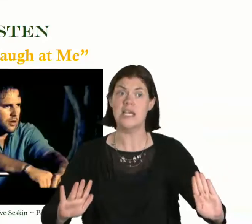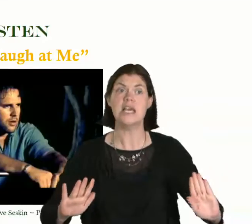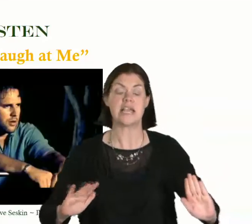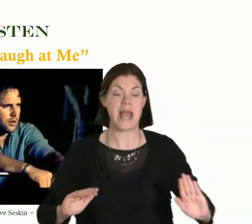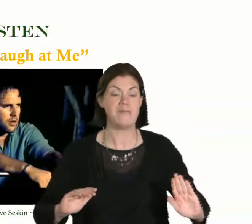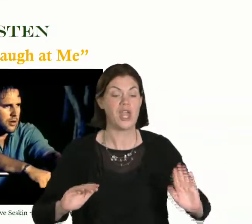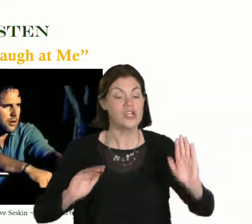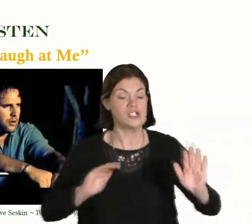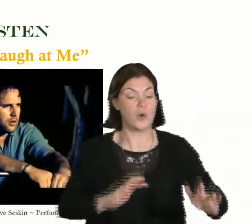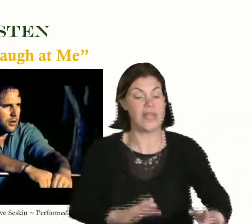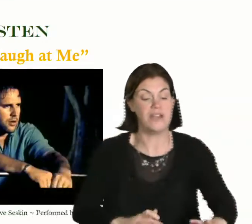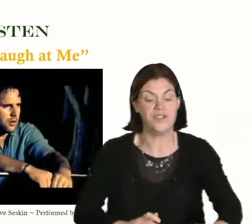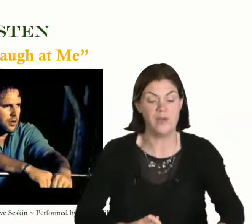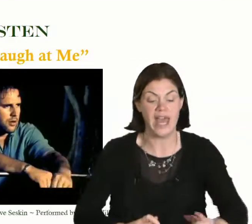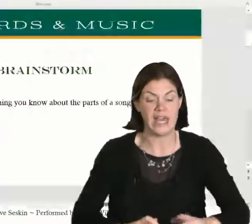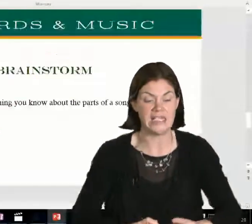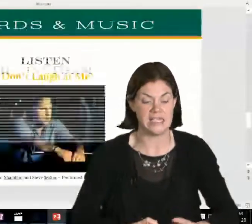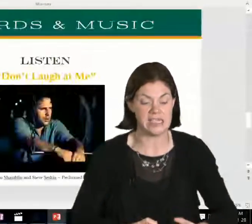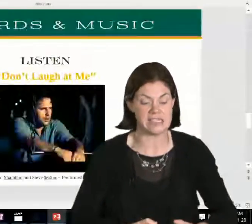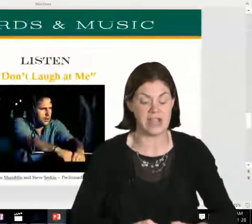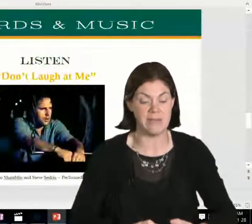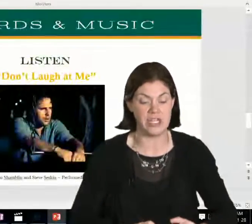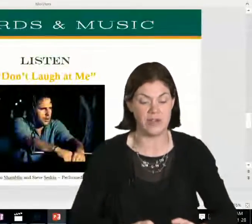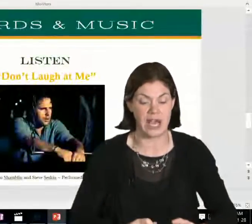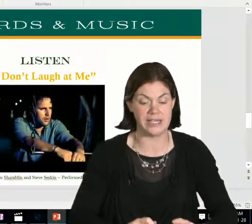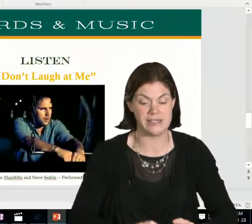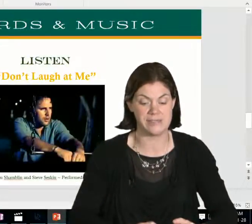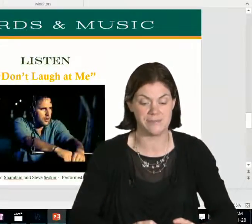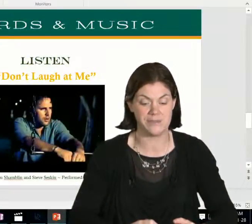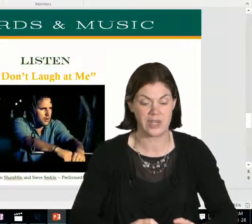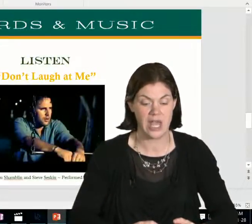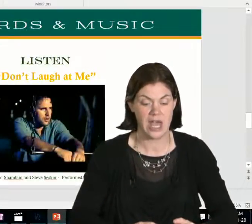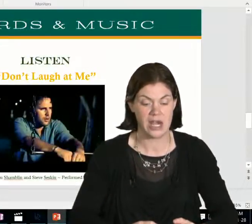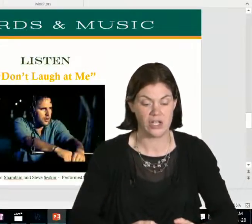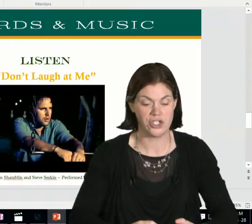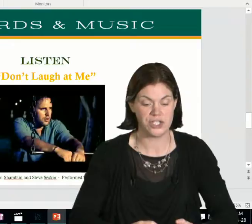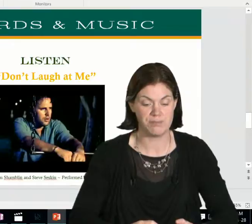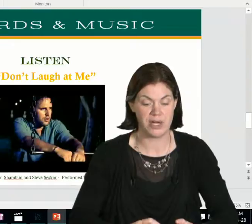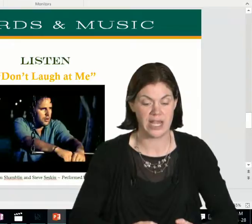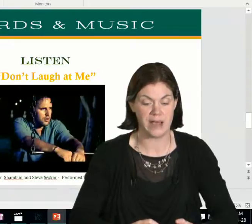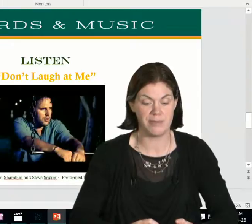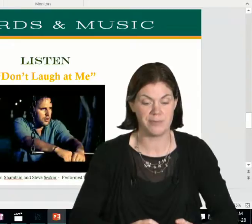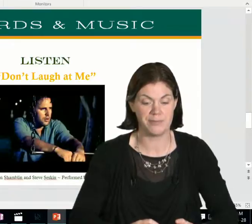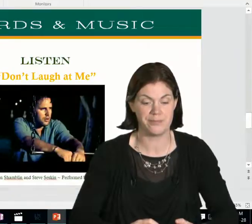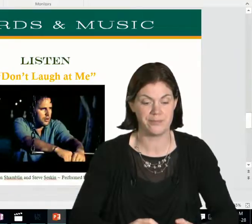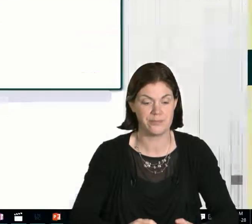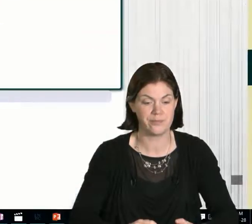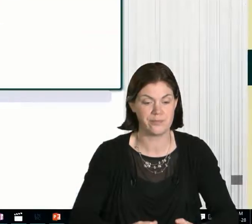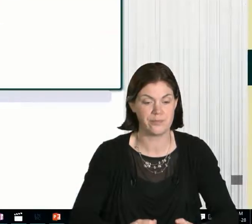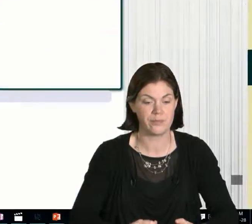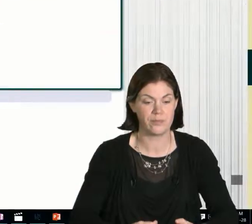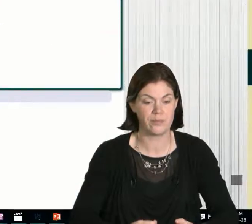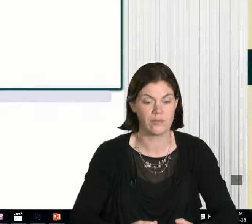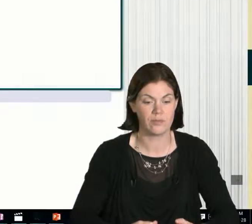on. Okay. So if you head into the assignment, you guys, and I'll just bring up